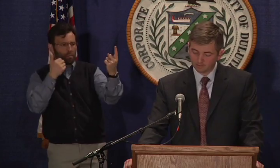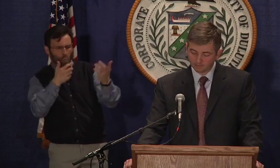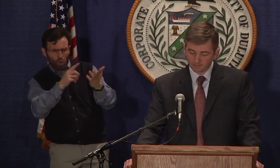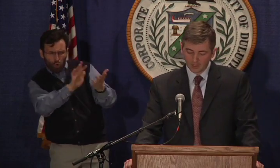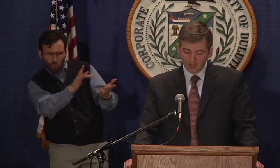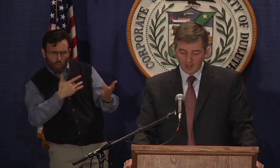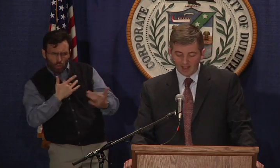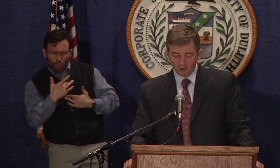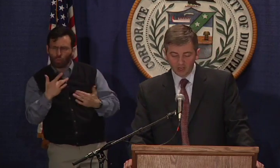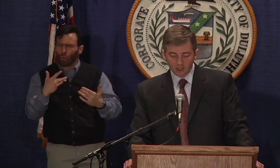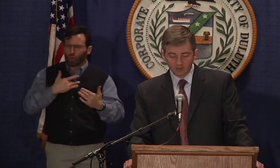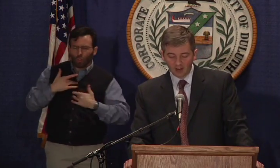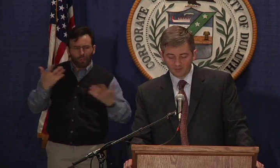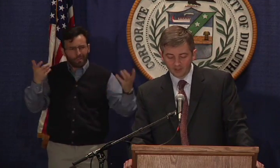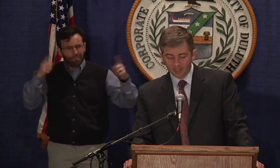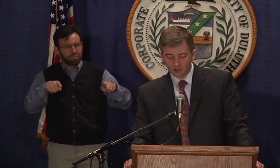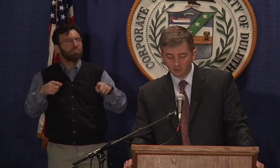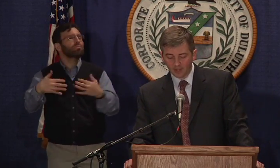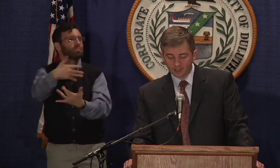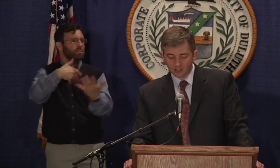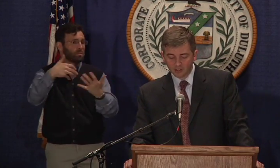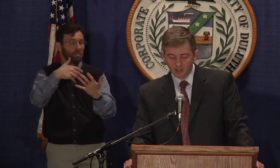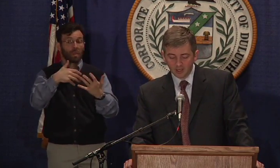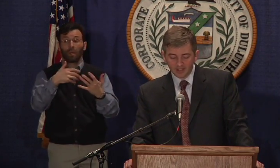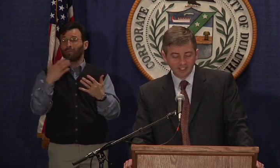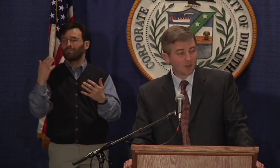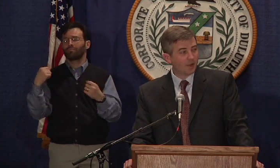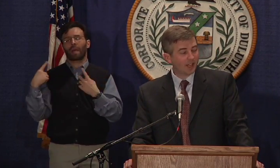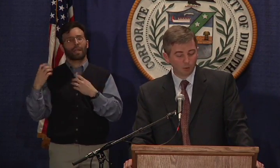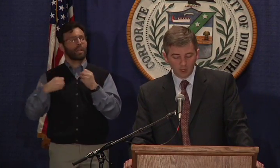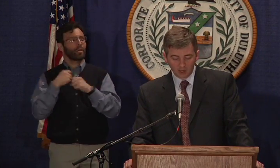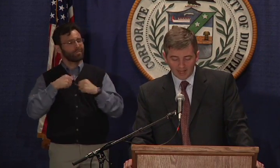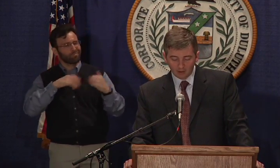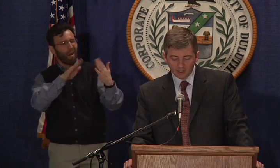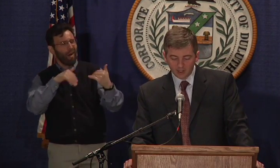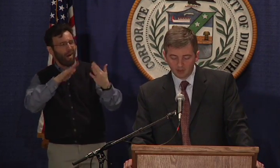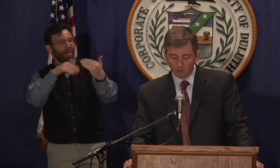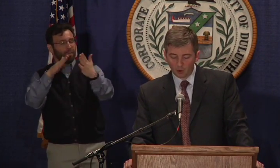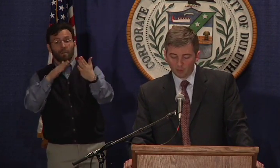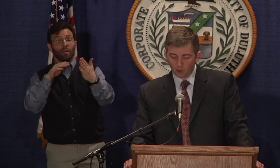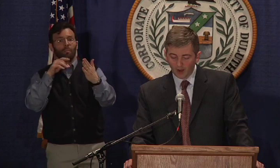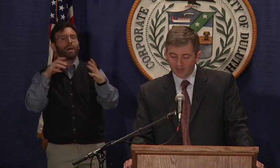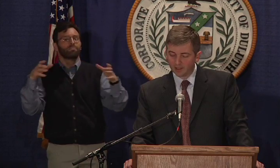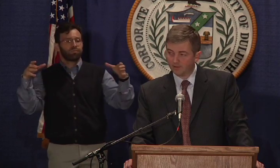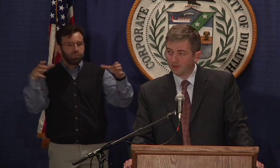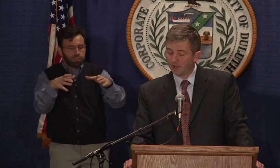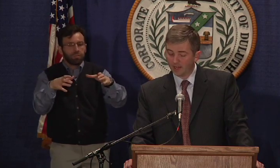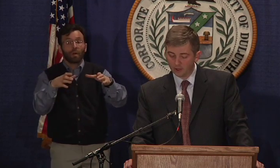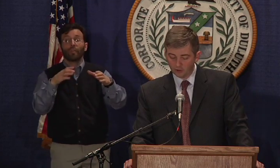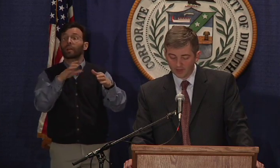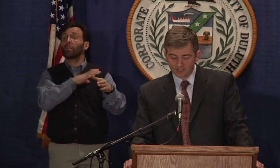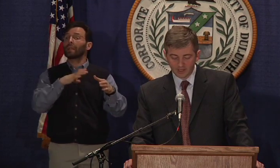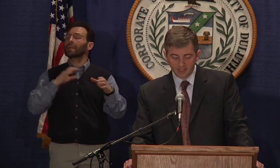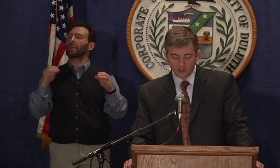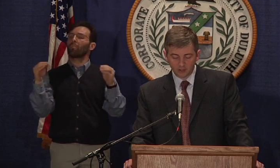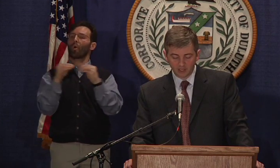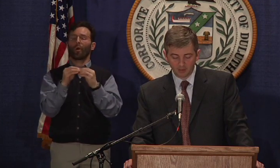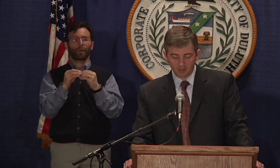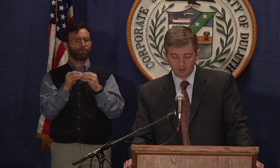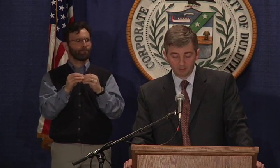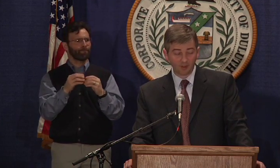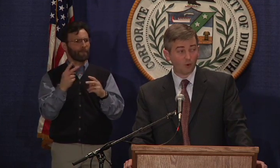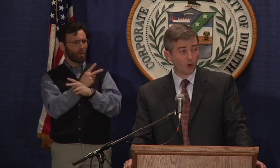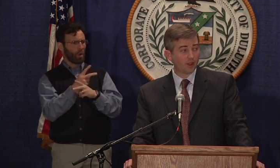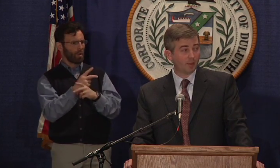concern. After years of confrontational relations, this committee will allow us to be more proactive in addressing the issues